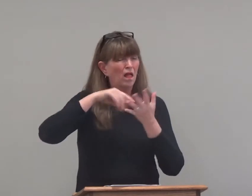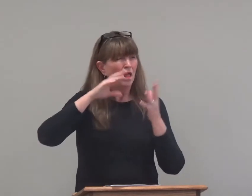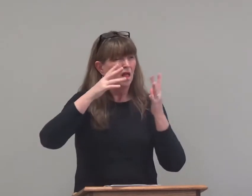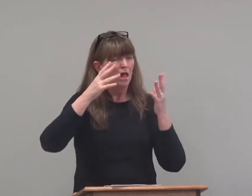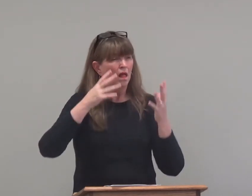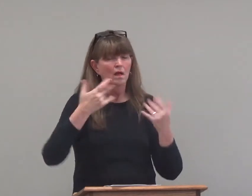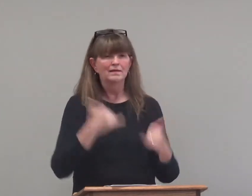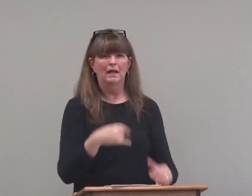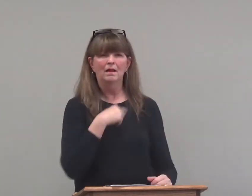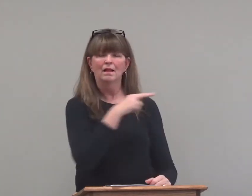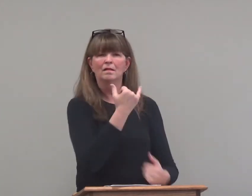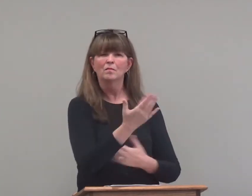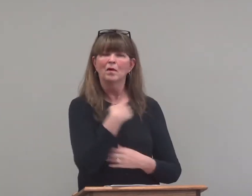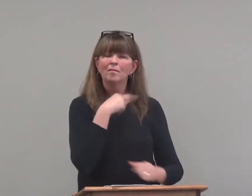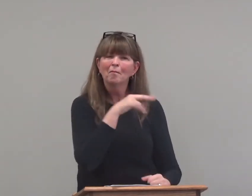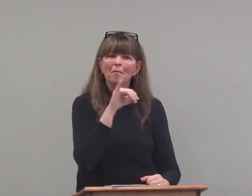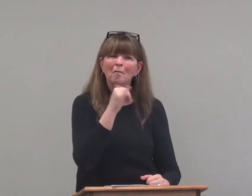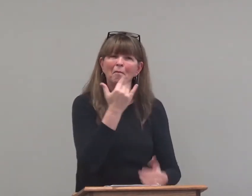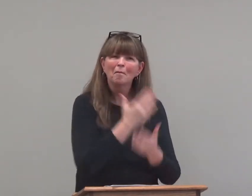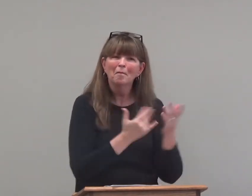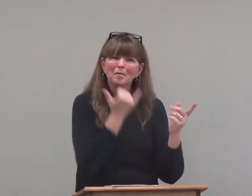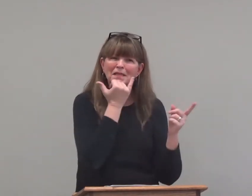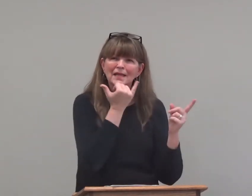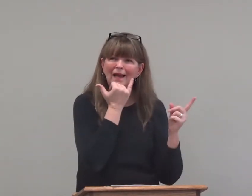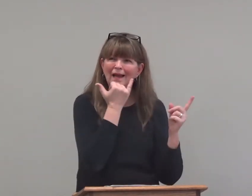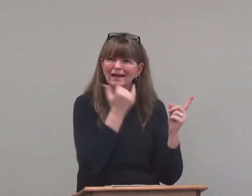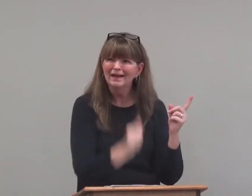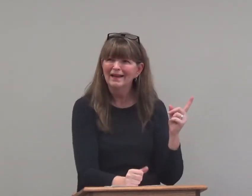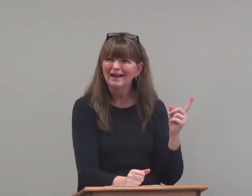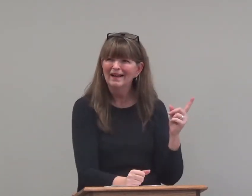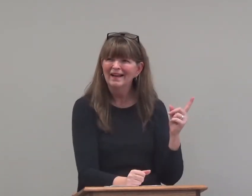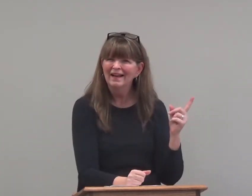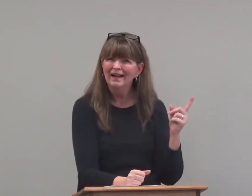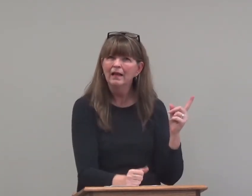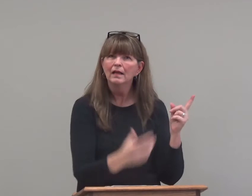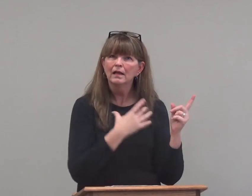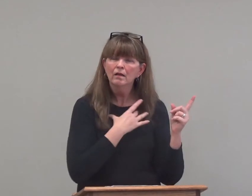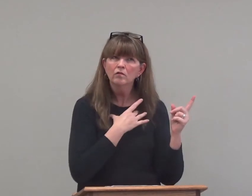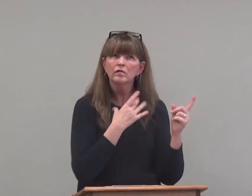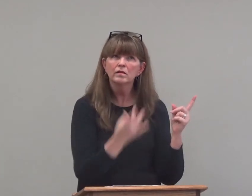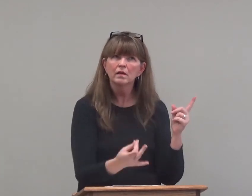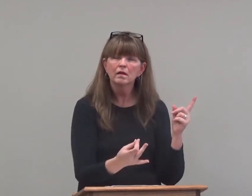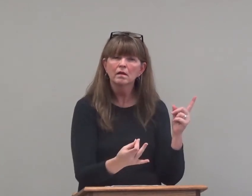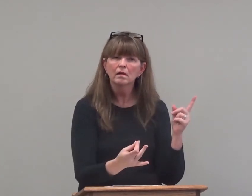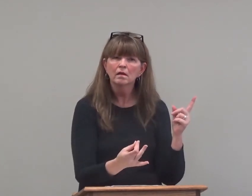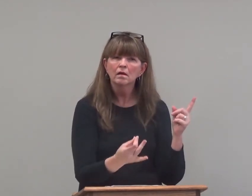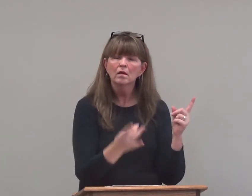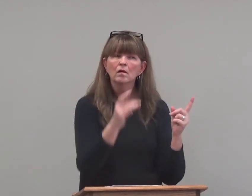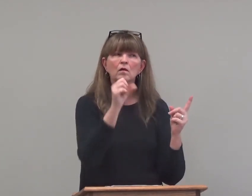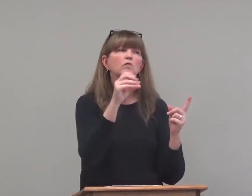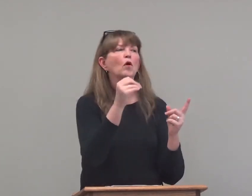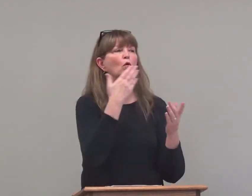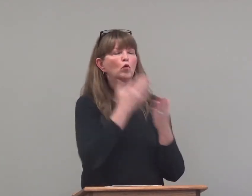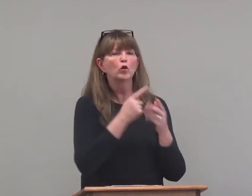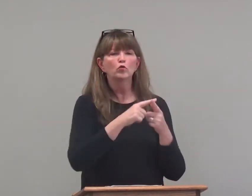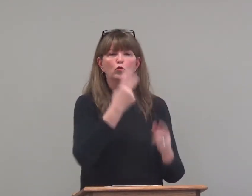So they were watching us, and this morning, now watching this, I can see some errors in this